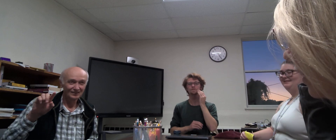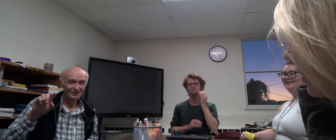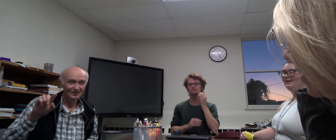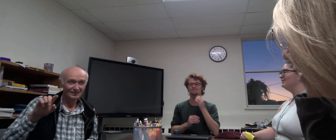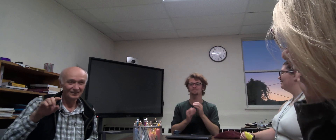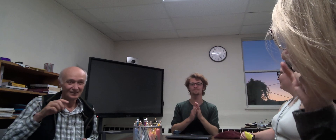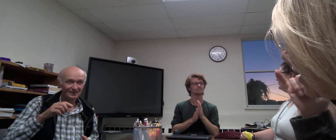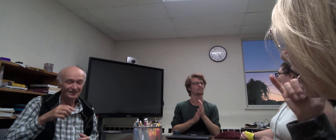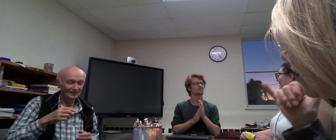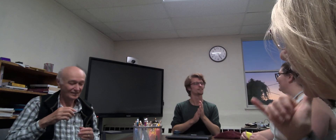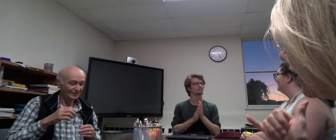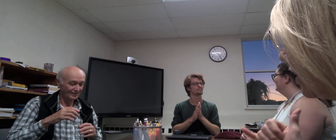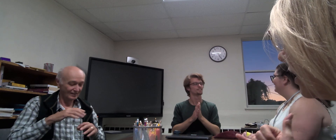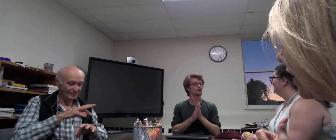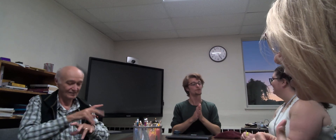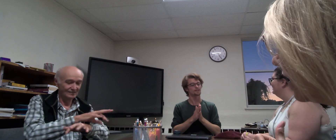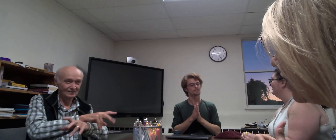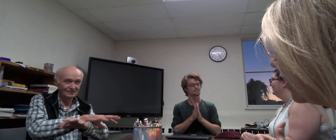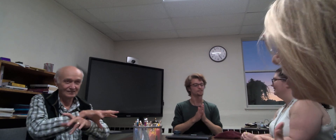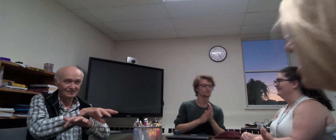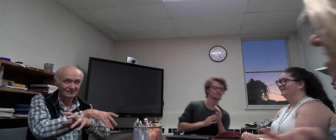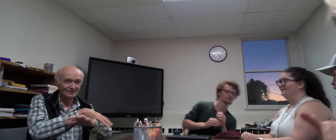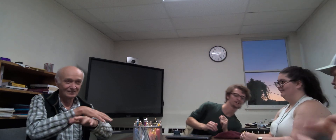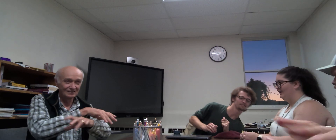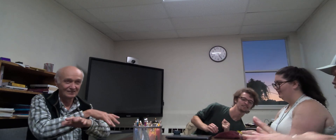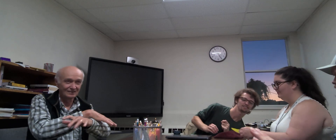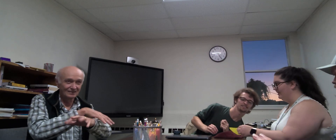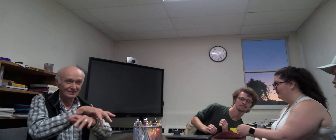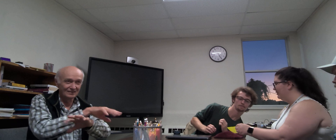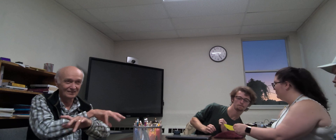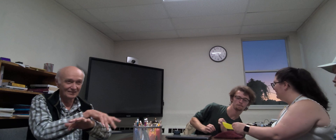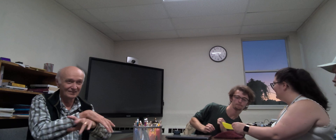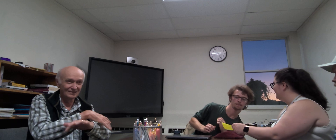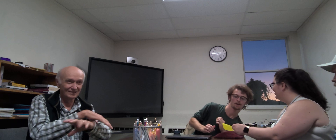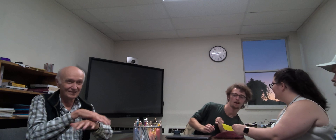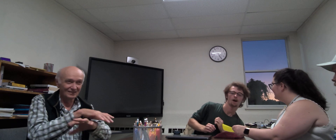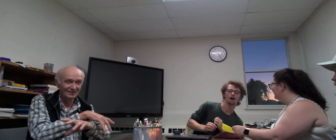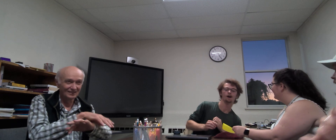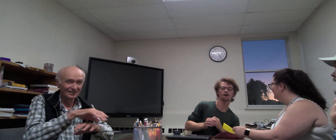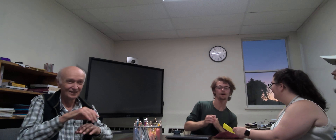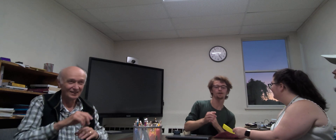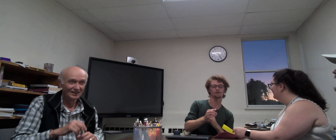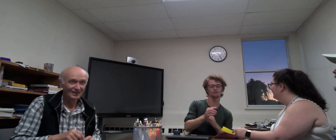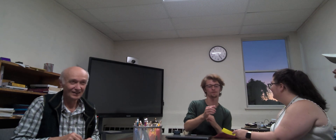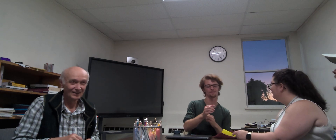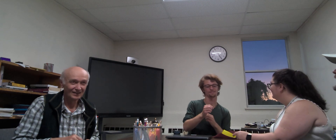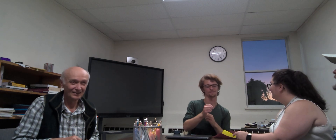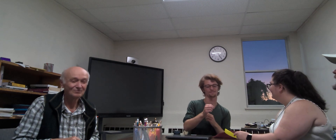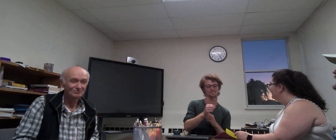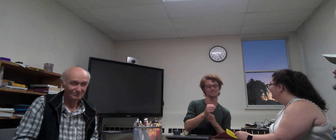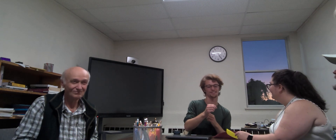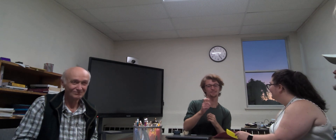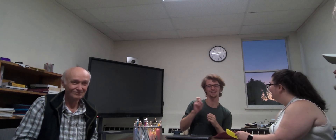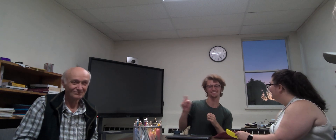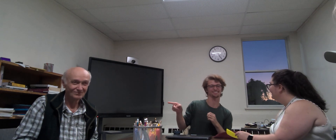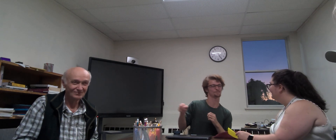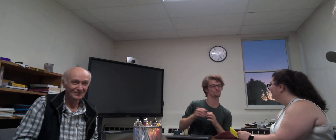I only got rid of you one. need to ask, because I have no What else is solution so Spider. far. Mine are In the done. house. Yours are done. What, is there